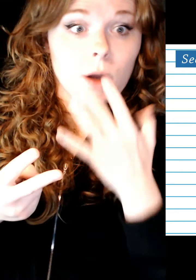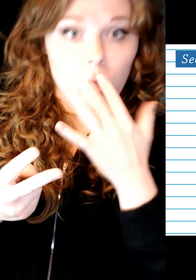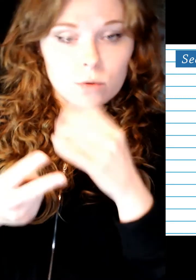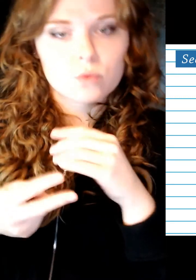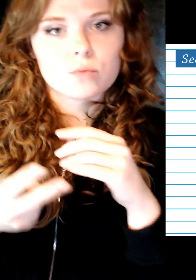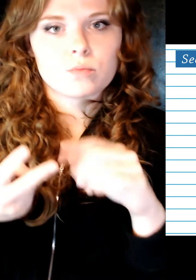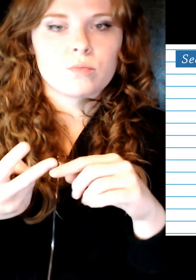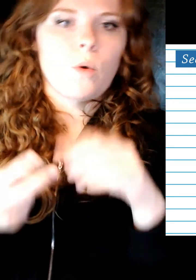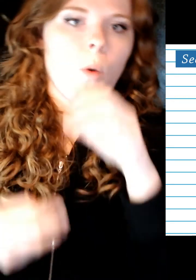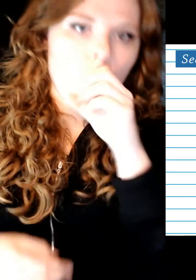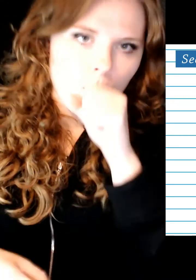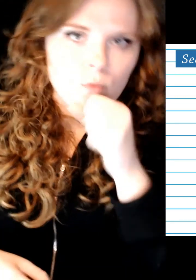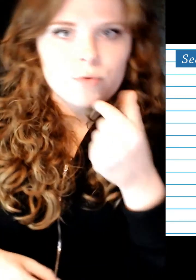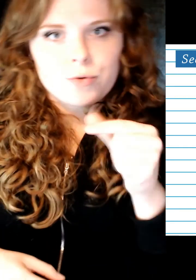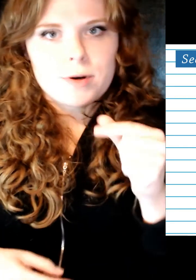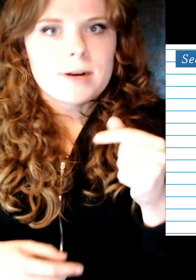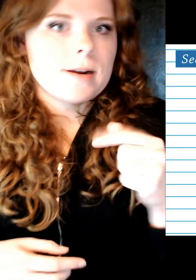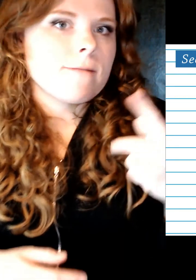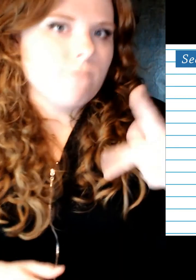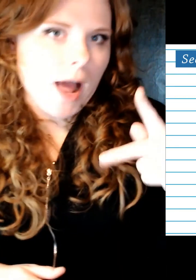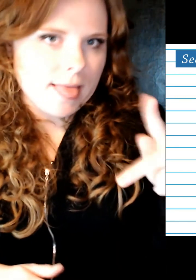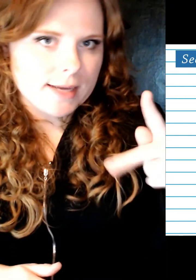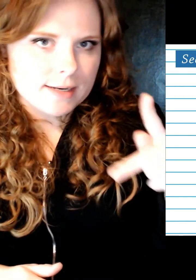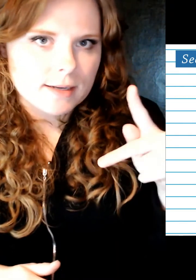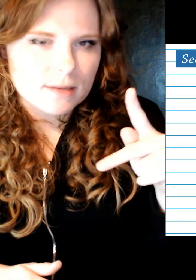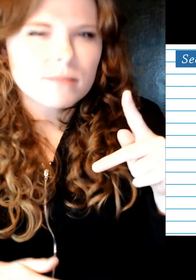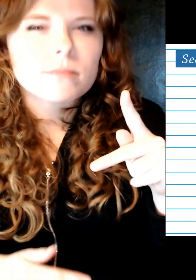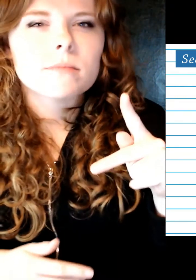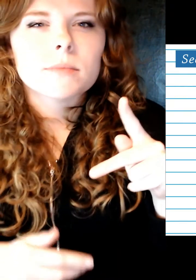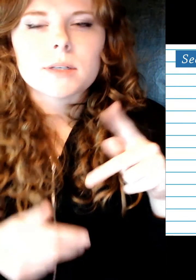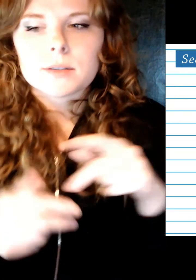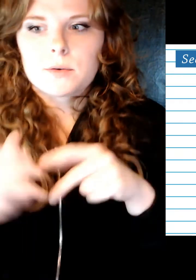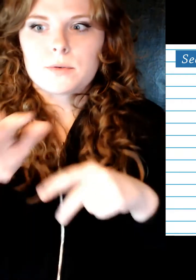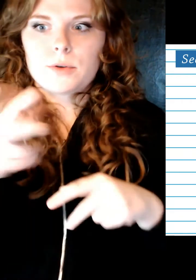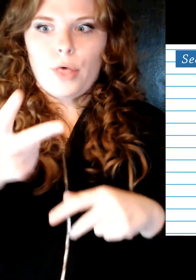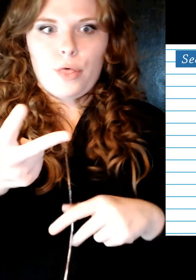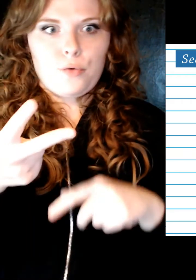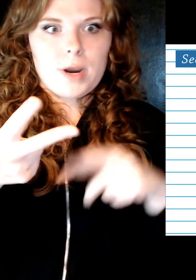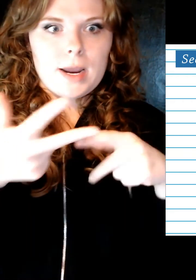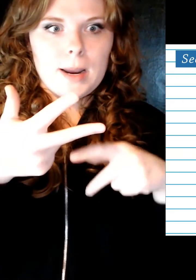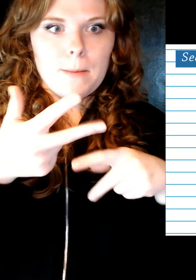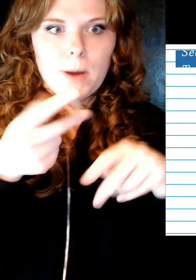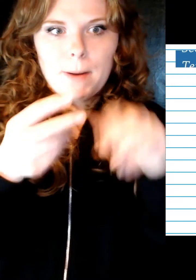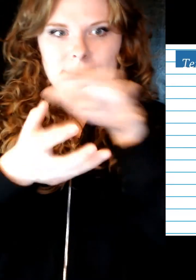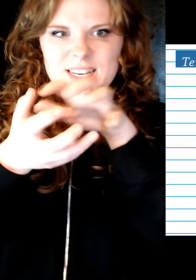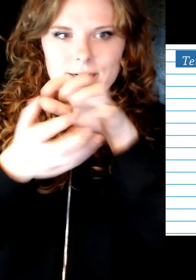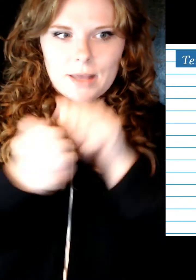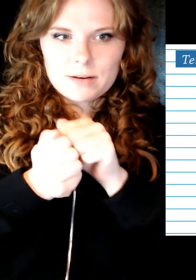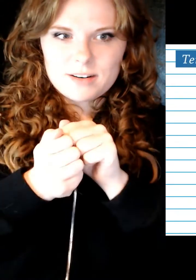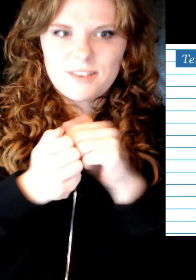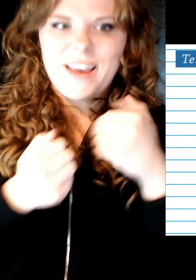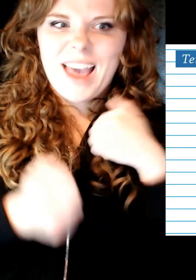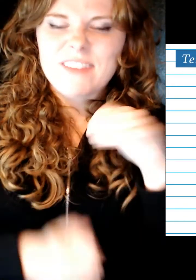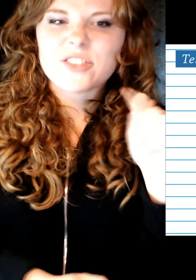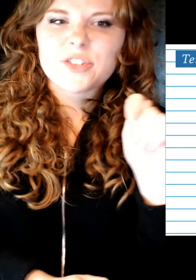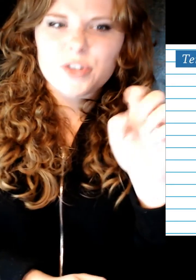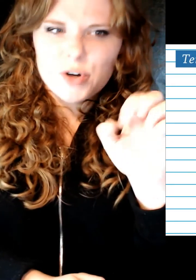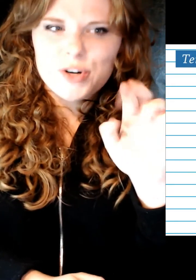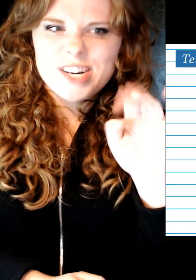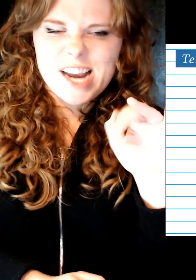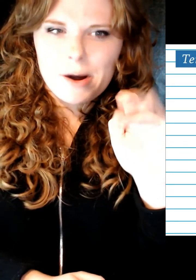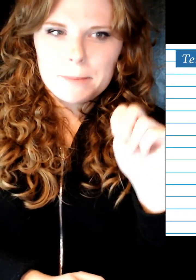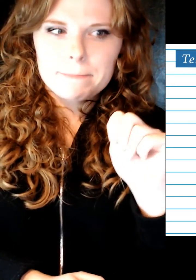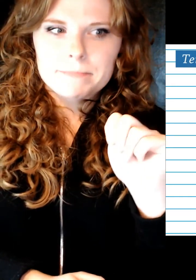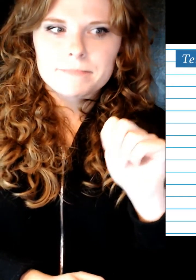and violet. Those are made by mixing the primary colors together. There are even tertiary colors, which are made by mixing